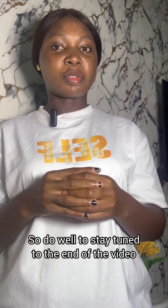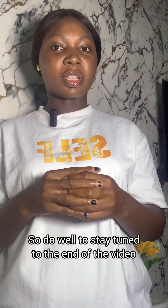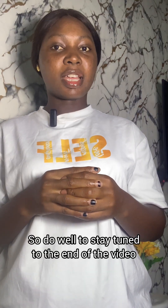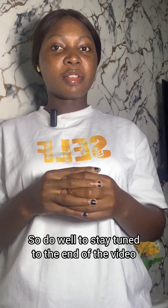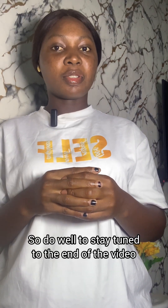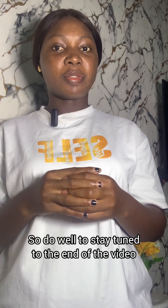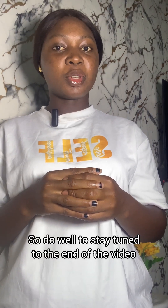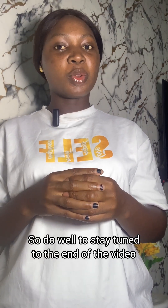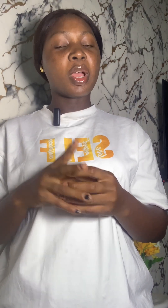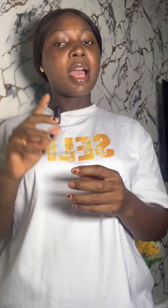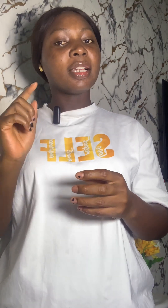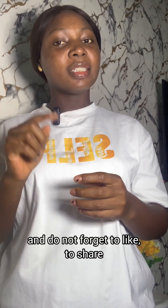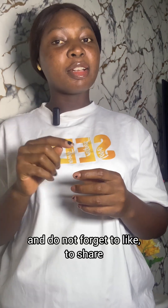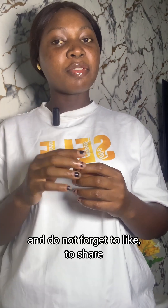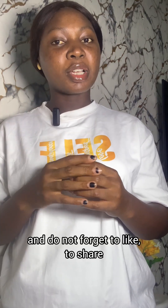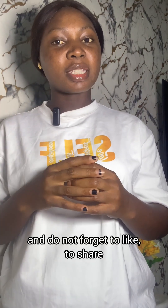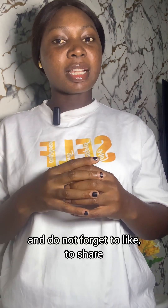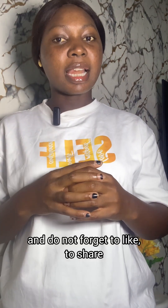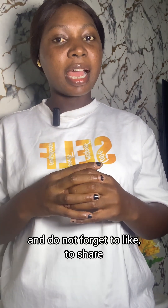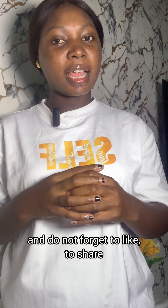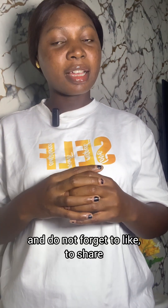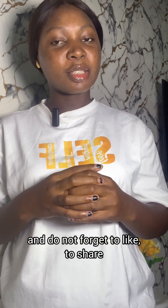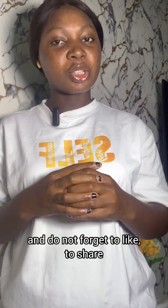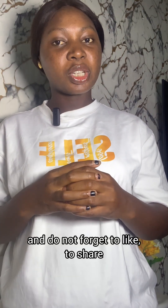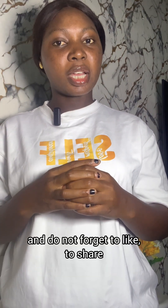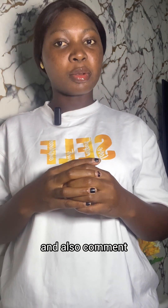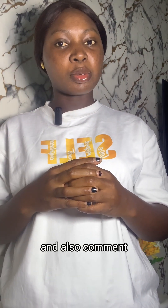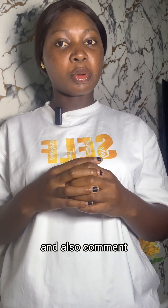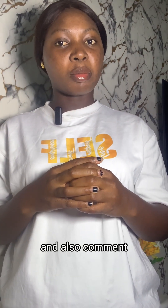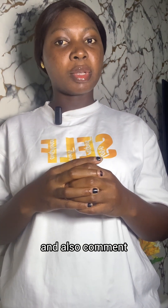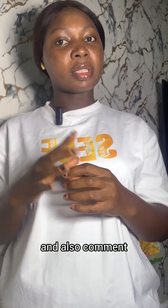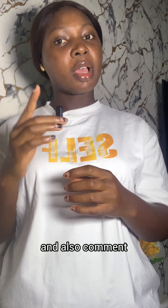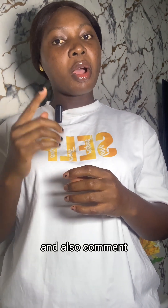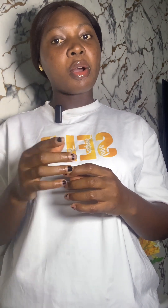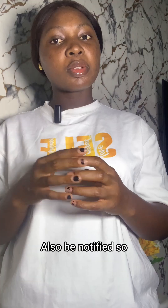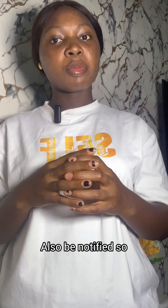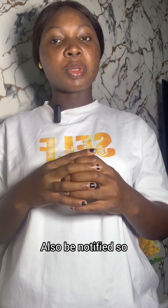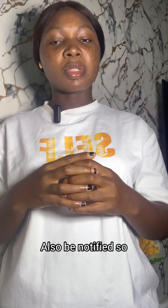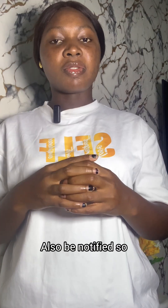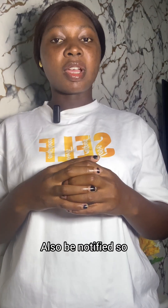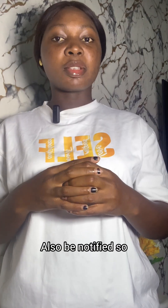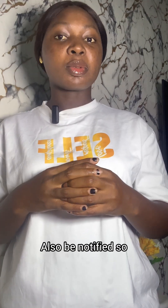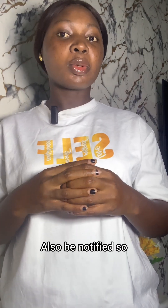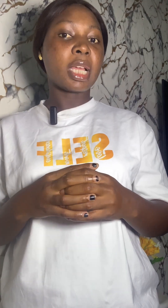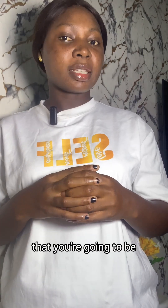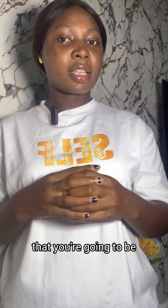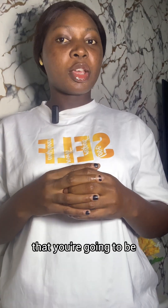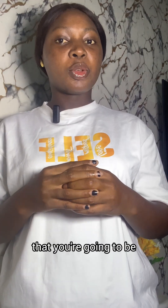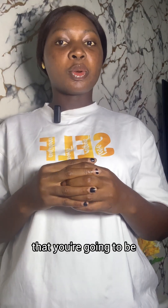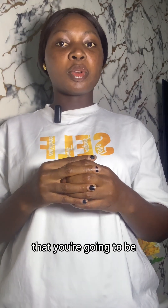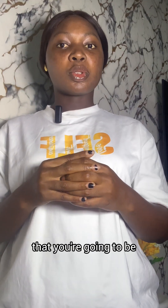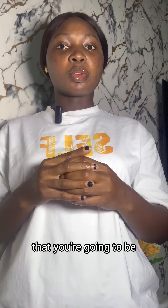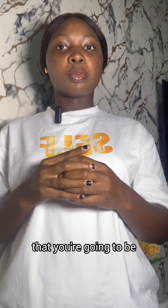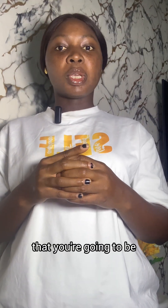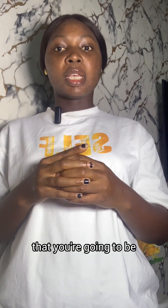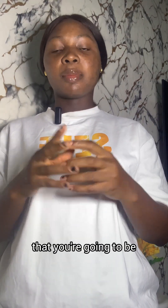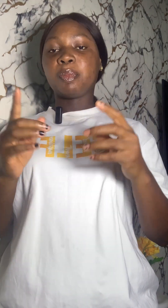the end of the video, and do not forget to like, to share, and also comment. Also be notified so that you're going to be